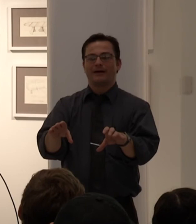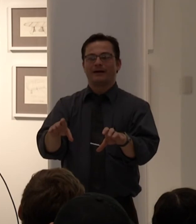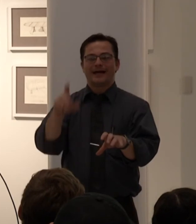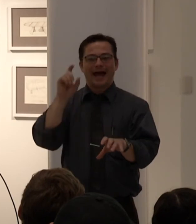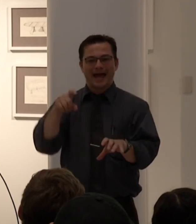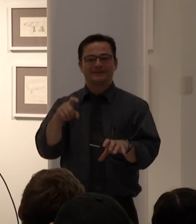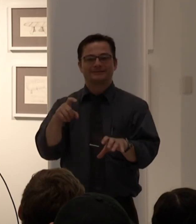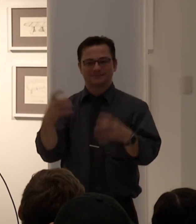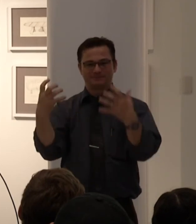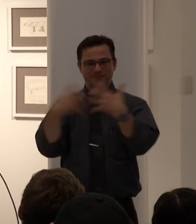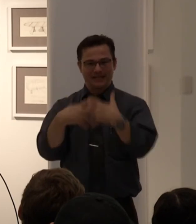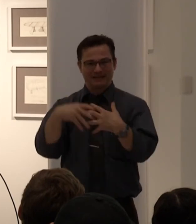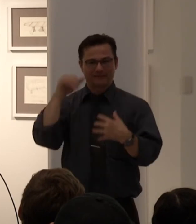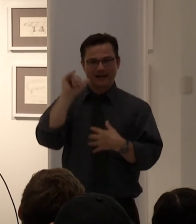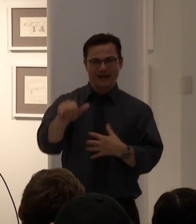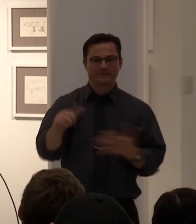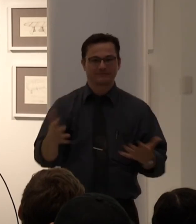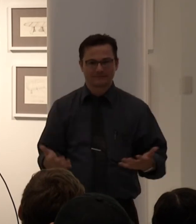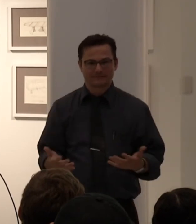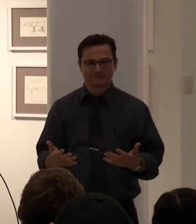meet those criteria.